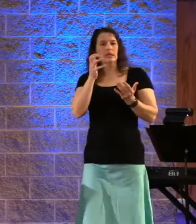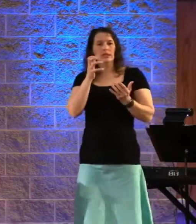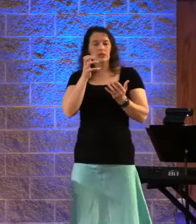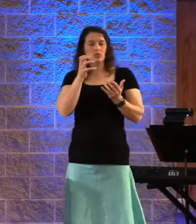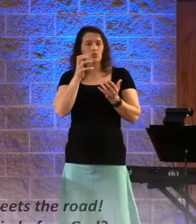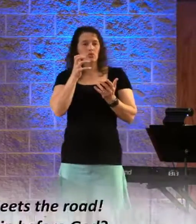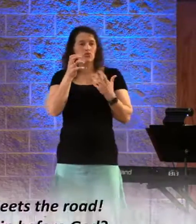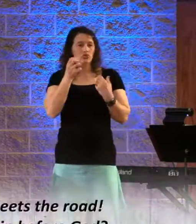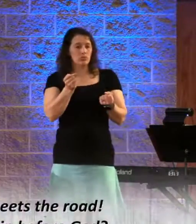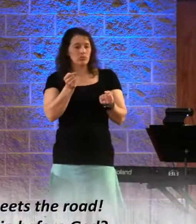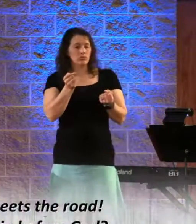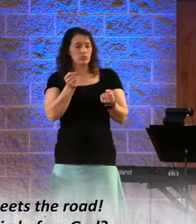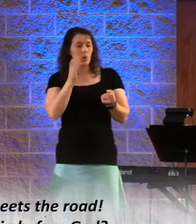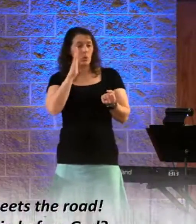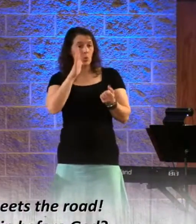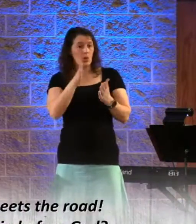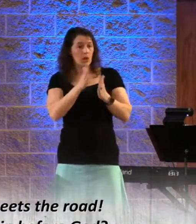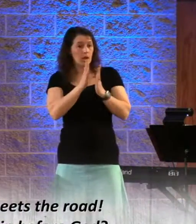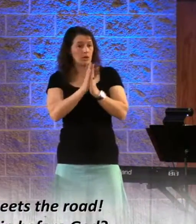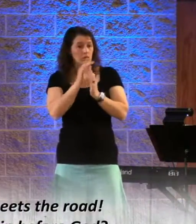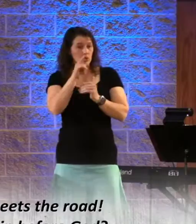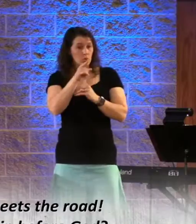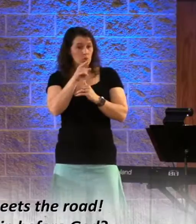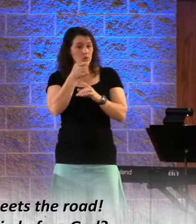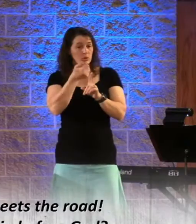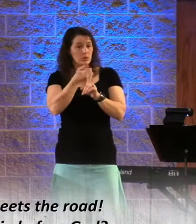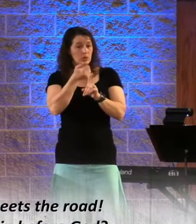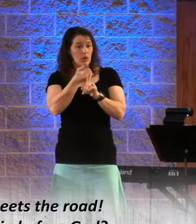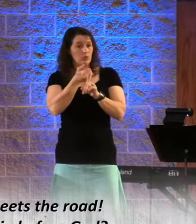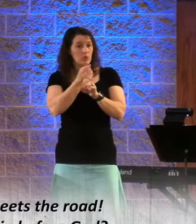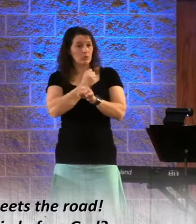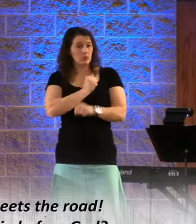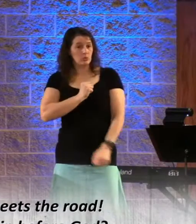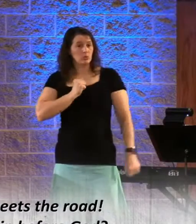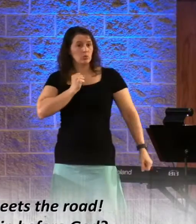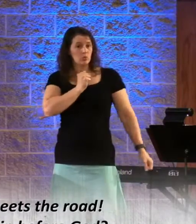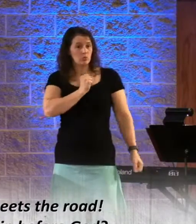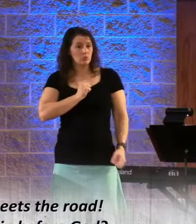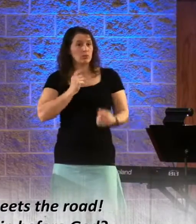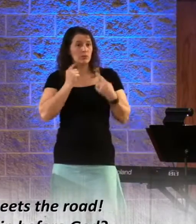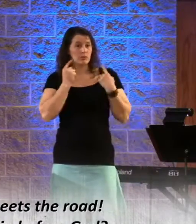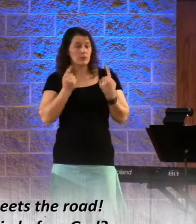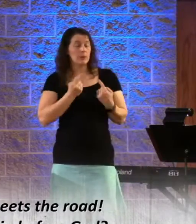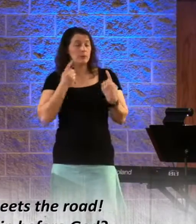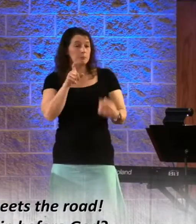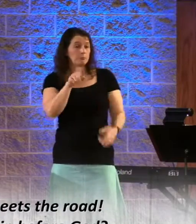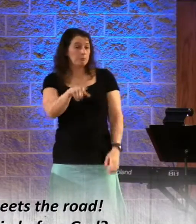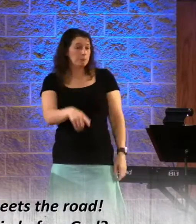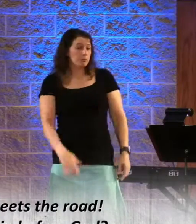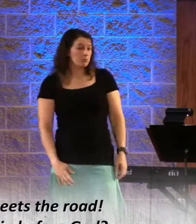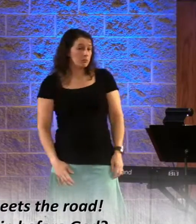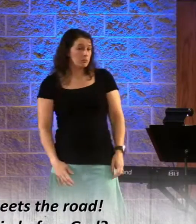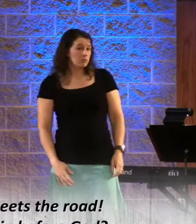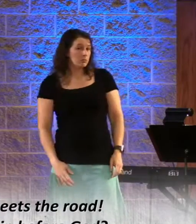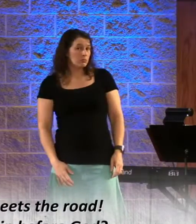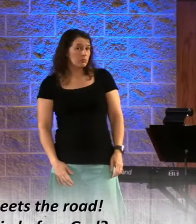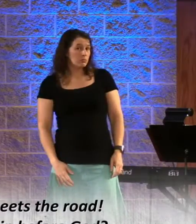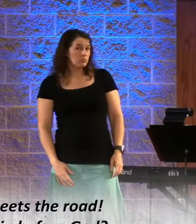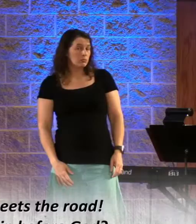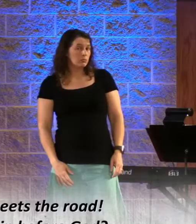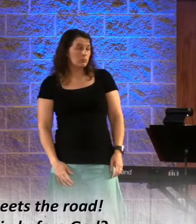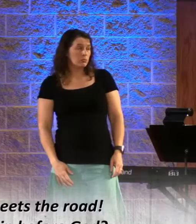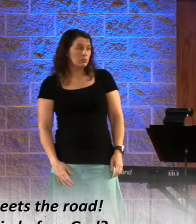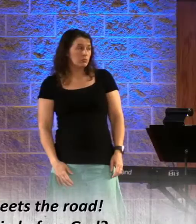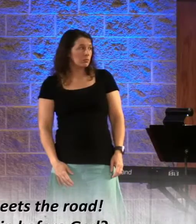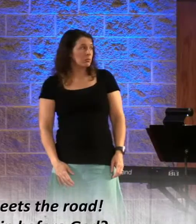firm. I'm going to ask you, have you repented of sin? Have you repented